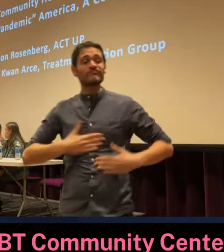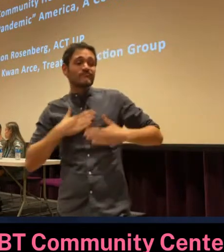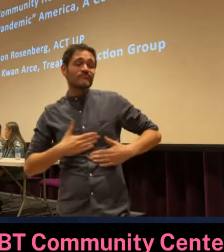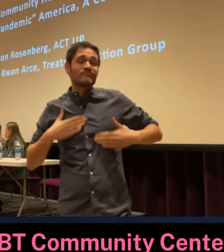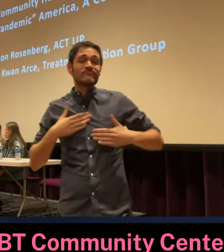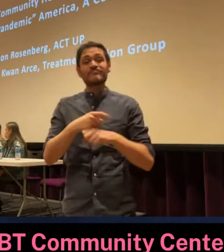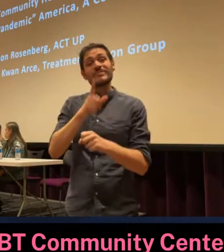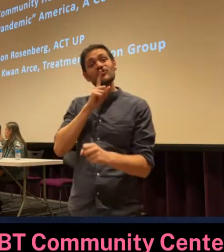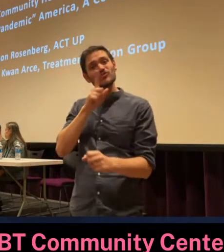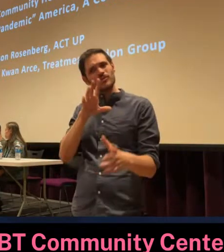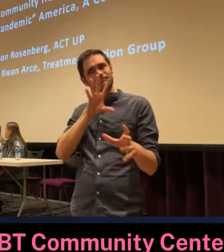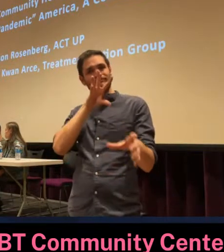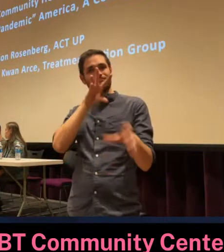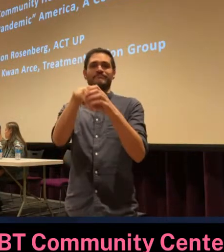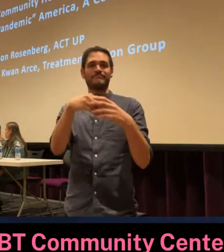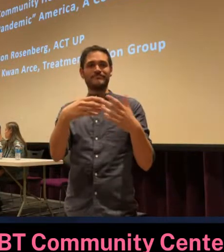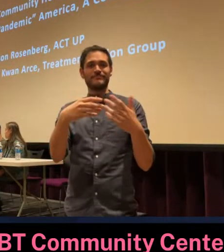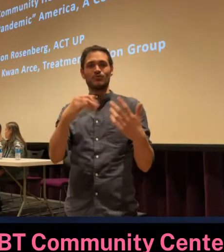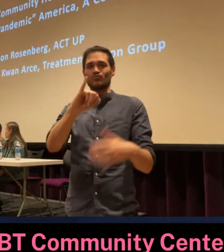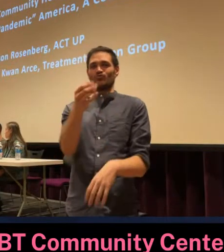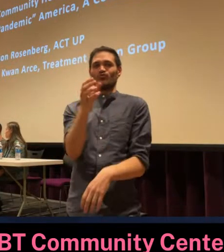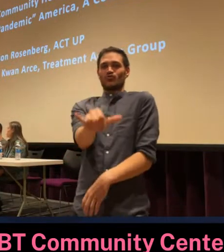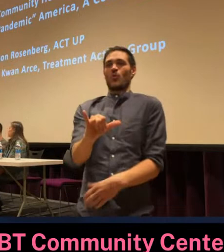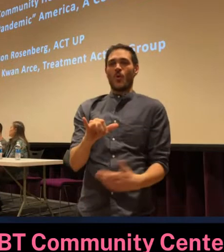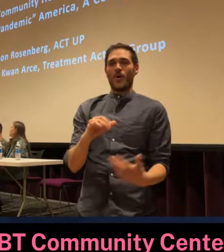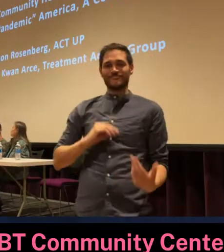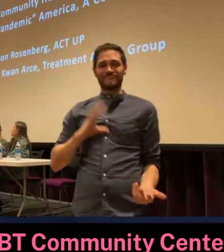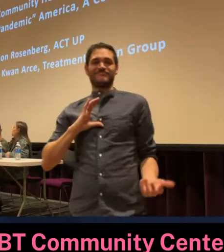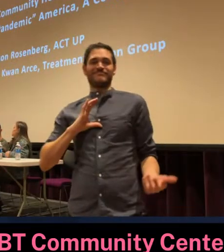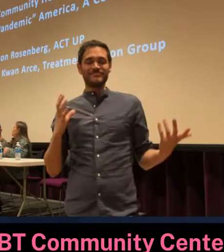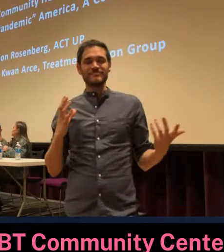joy. So yeah.